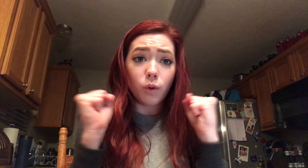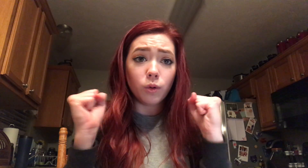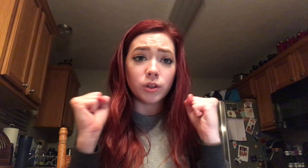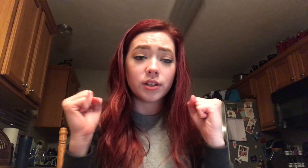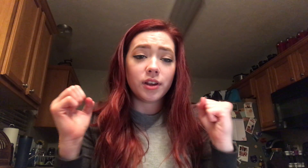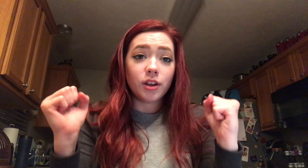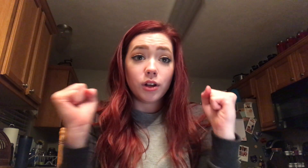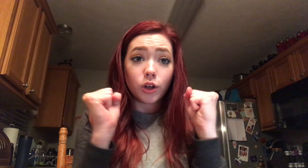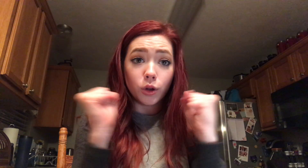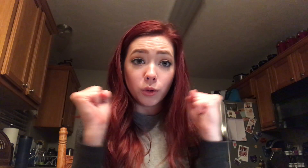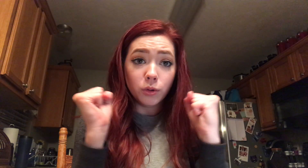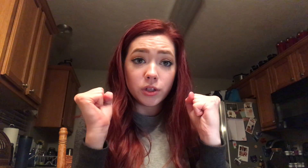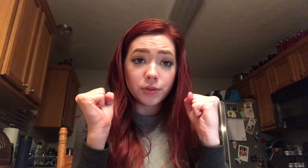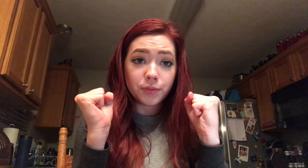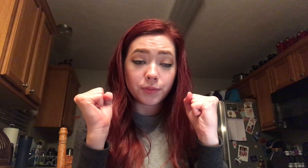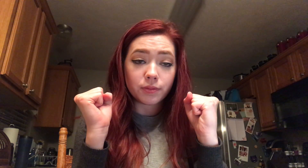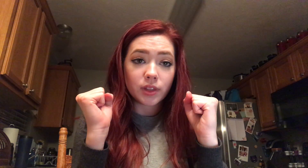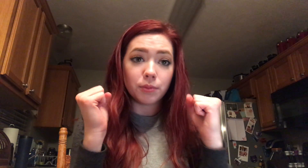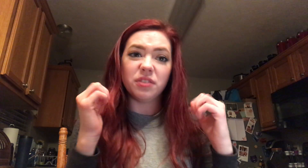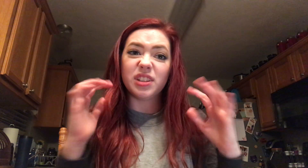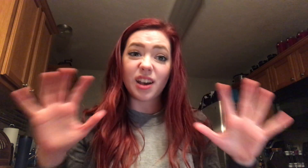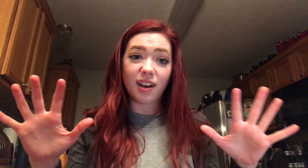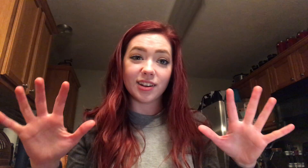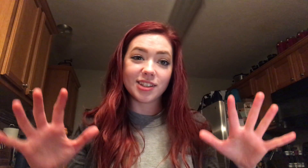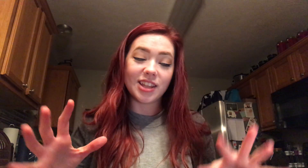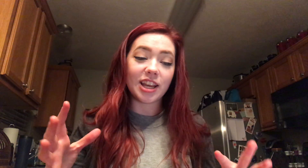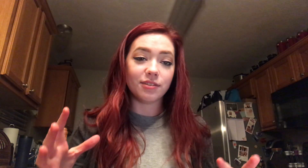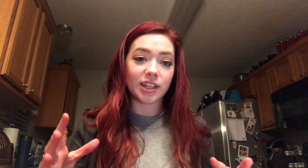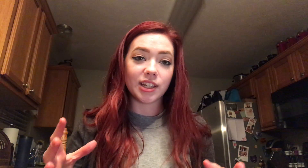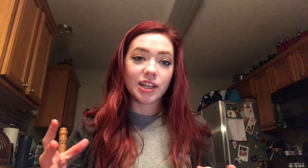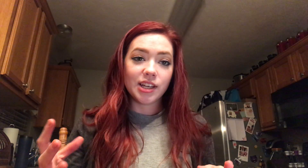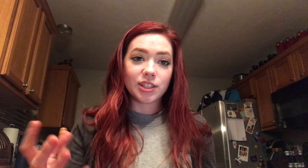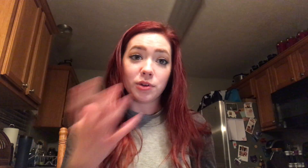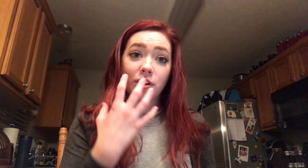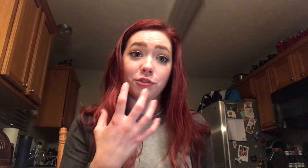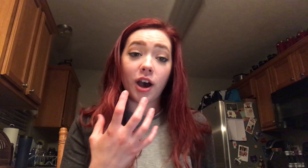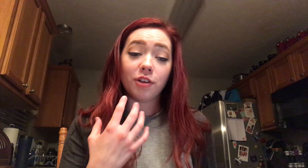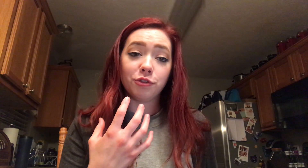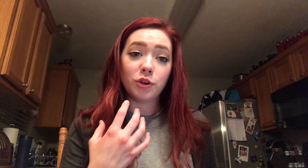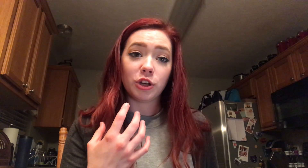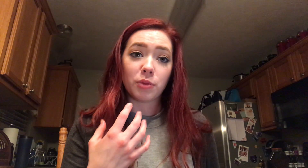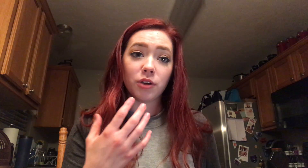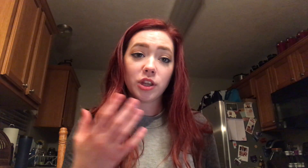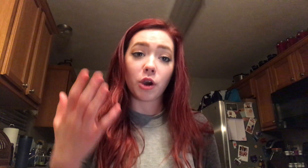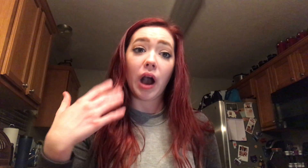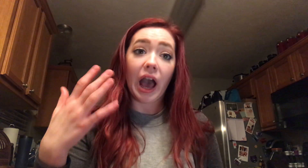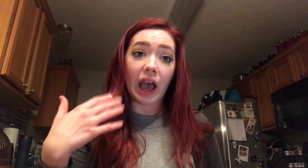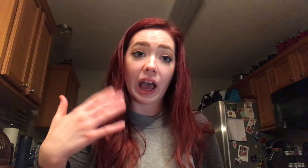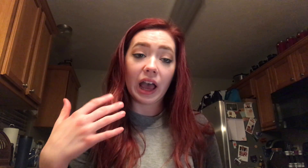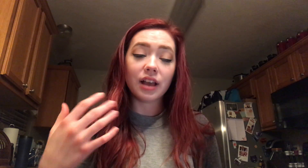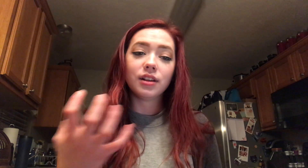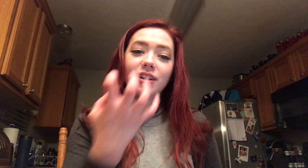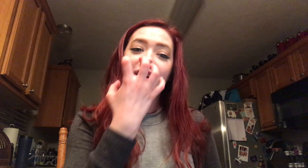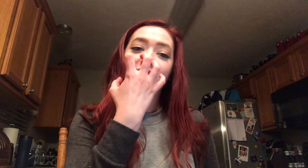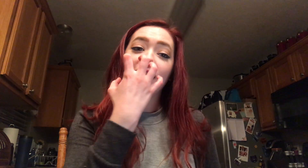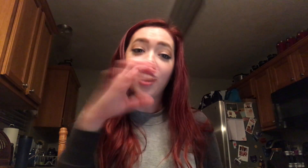cold. Cold. But if it's hot, think of it as when you have hot food in your mouth and you go ha,